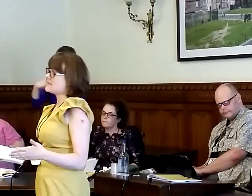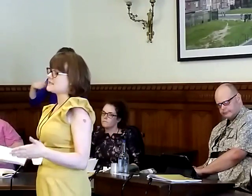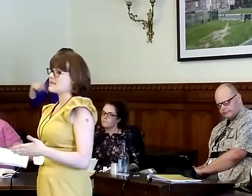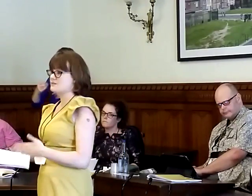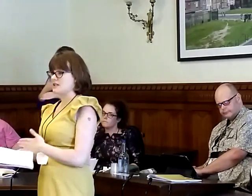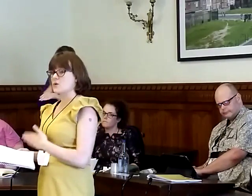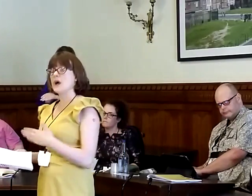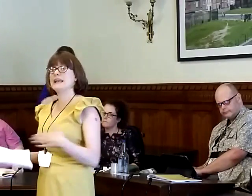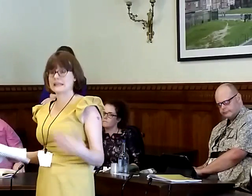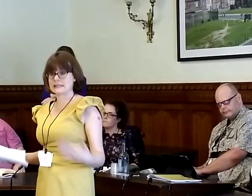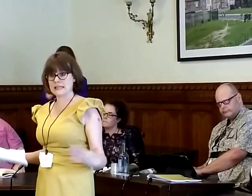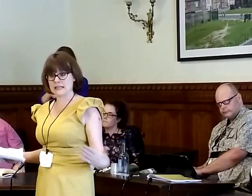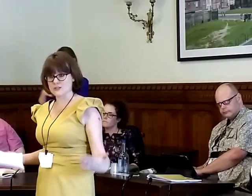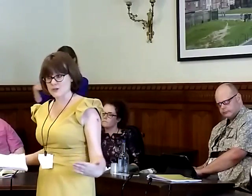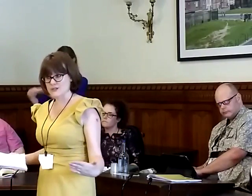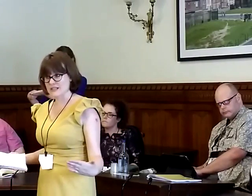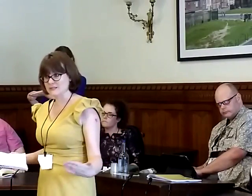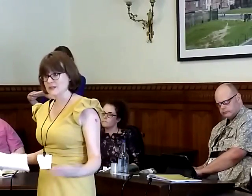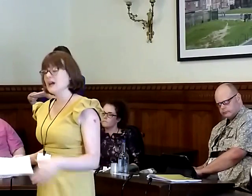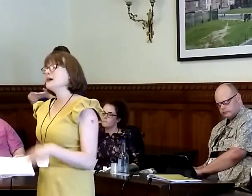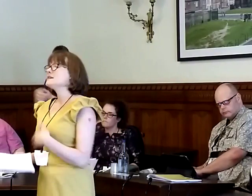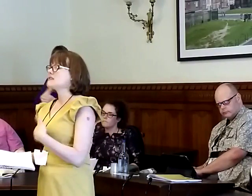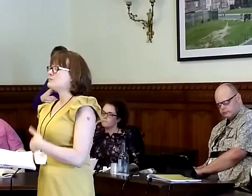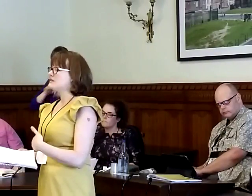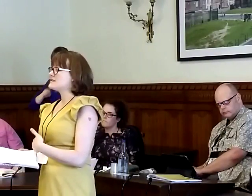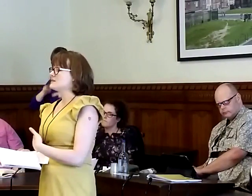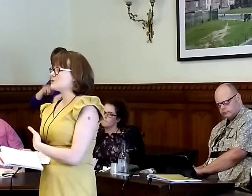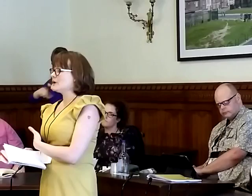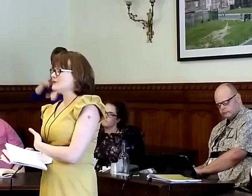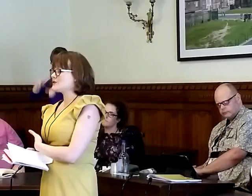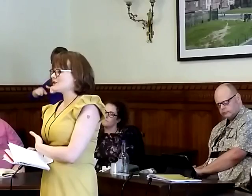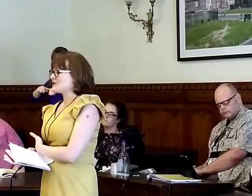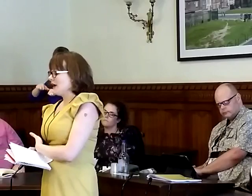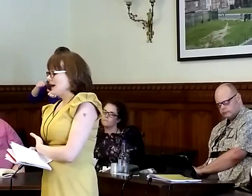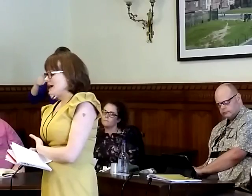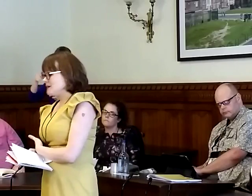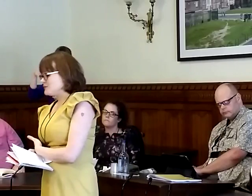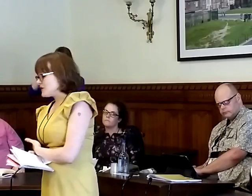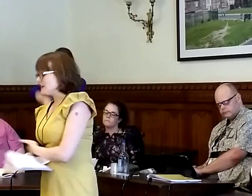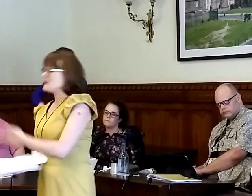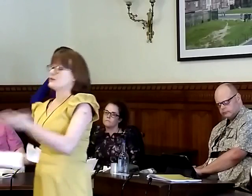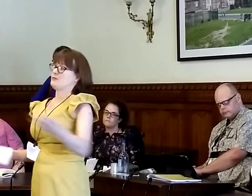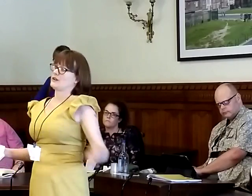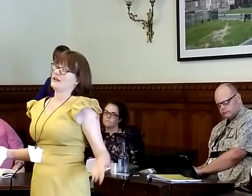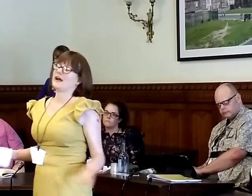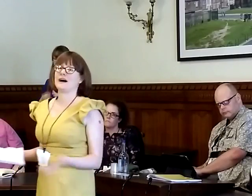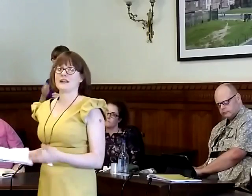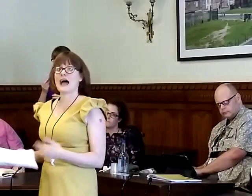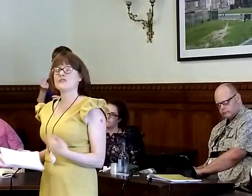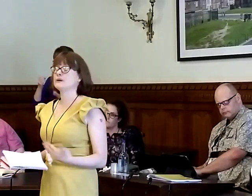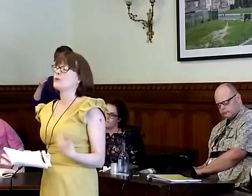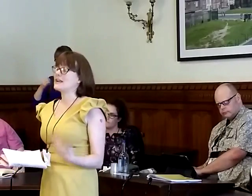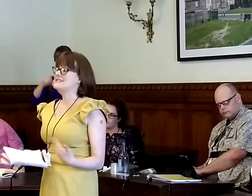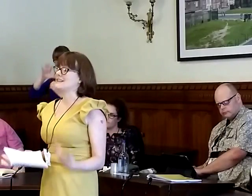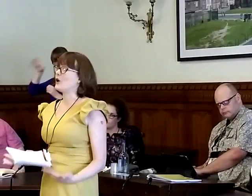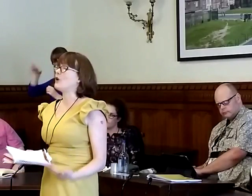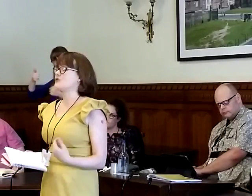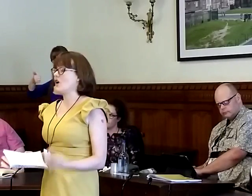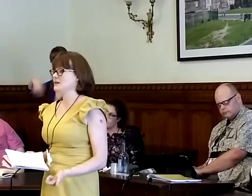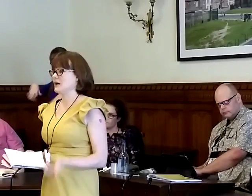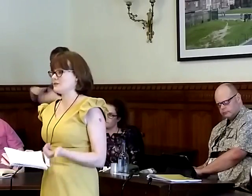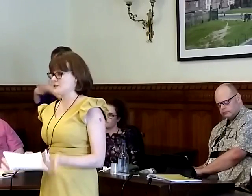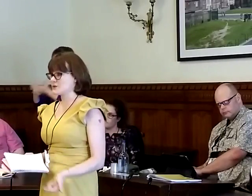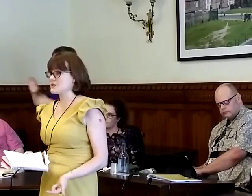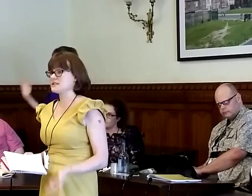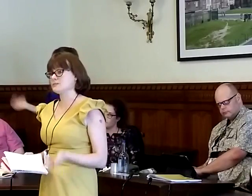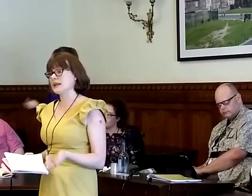the CHC assessment is quite lengthy and intrusive, some boroughs seem to have just referred everybody and have been wasting a lot